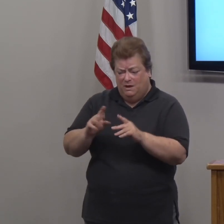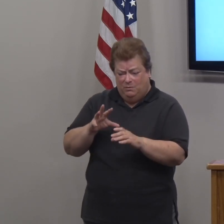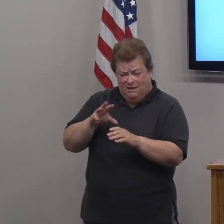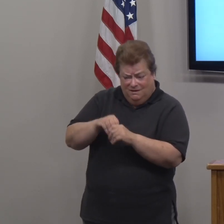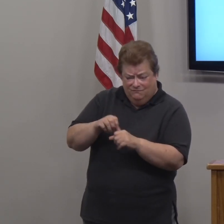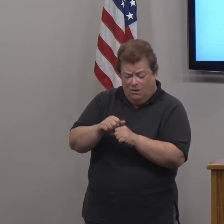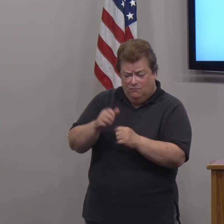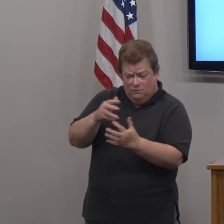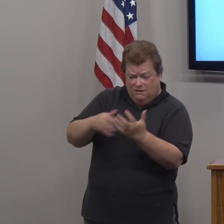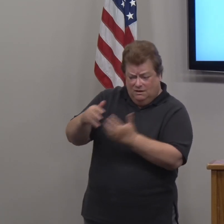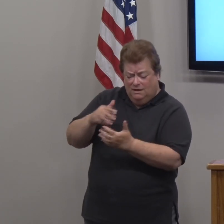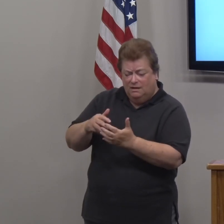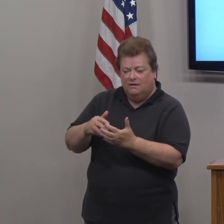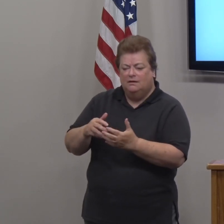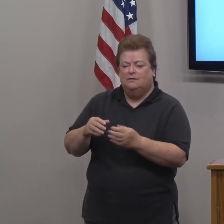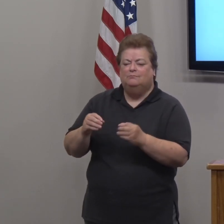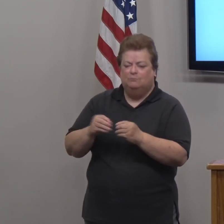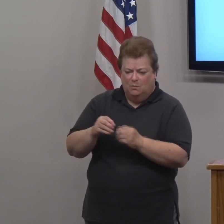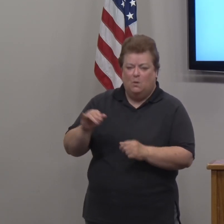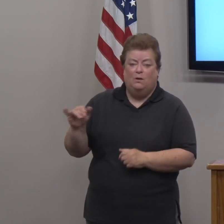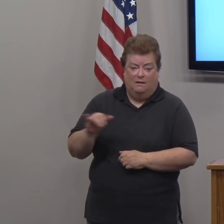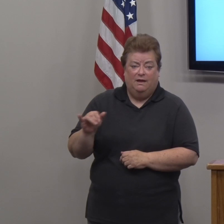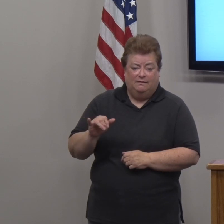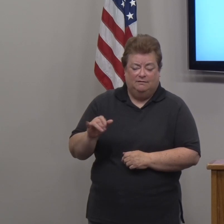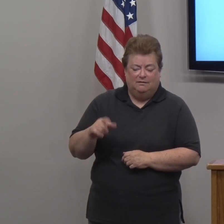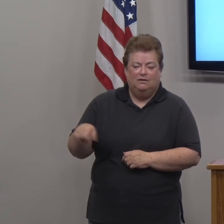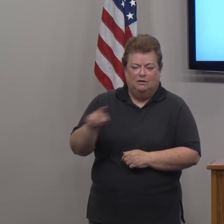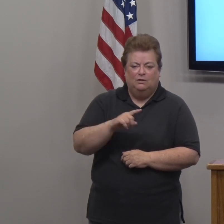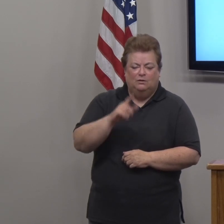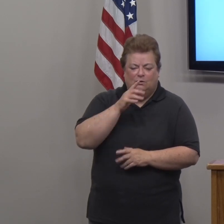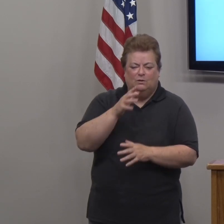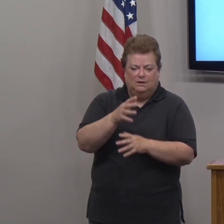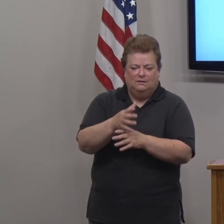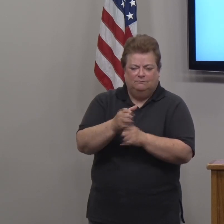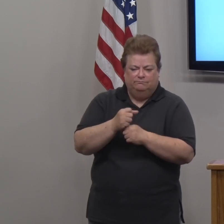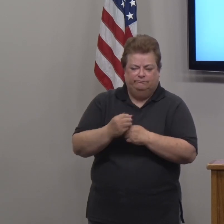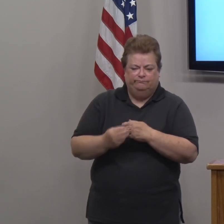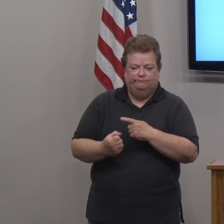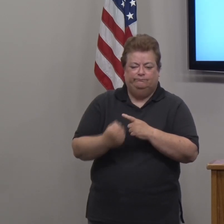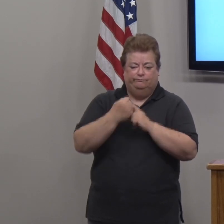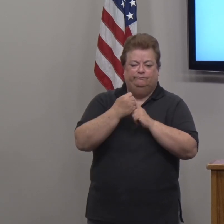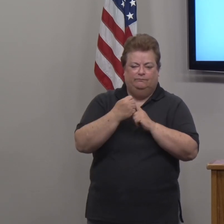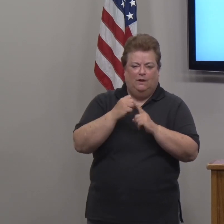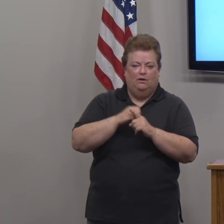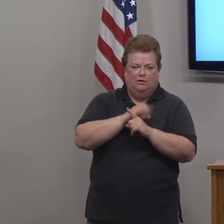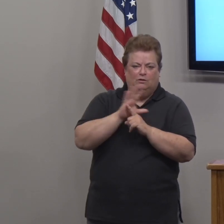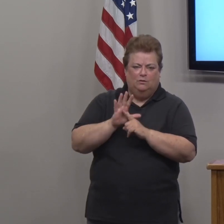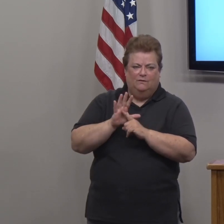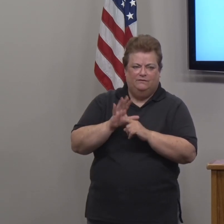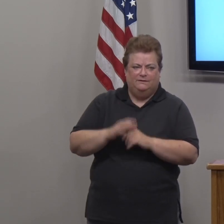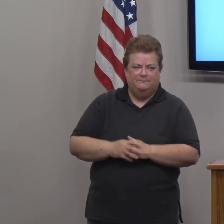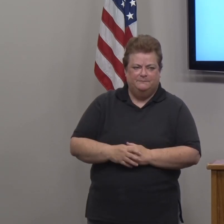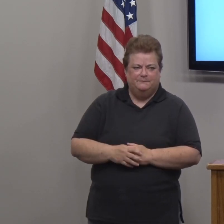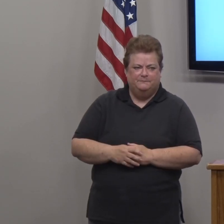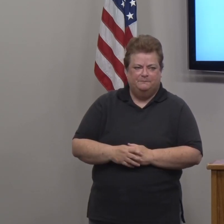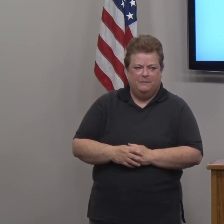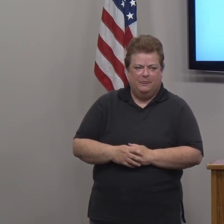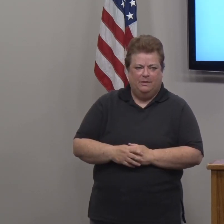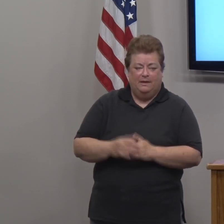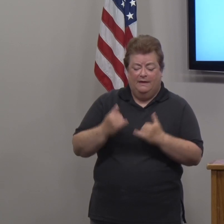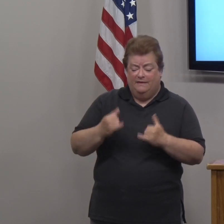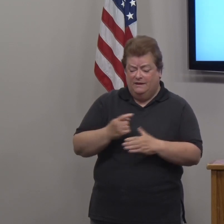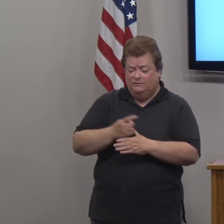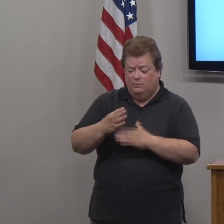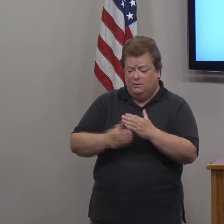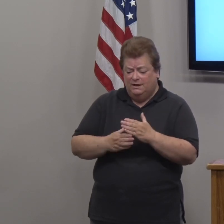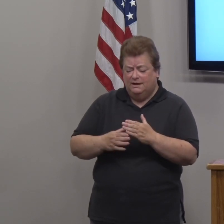that interaction, the more likely the risk of COVID-19 spread. The impacts of this weekend, though,